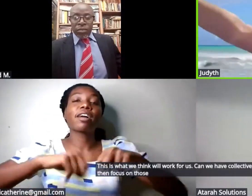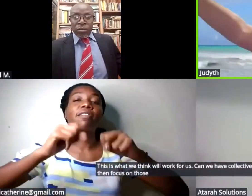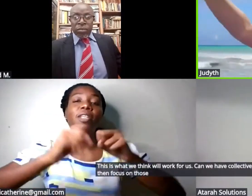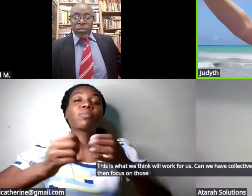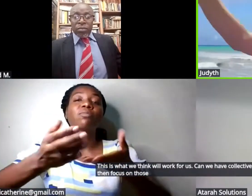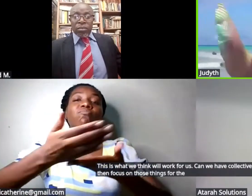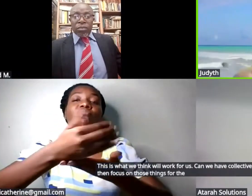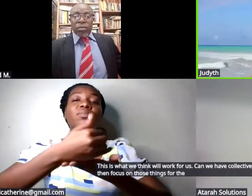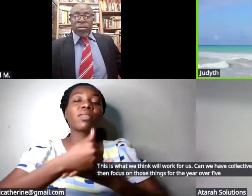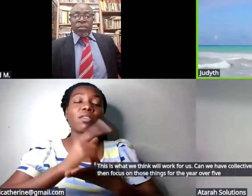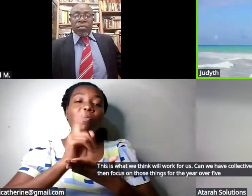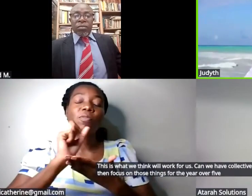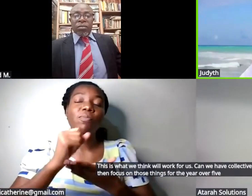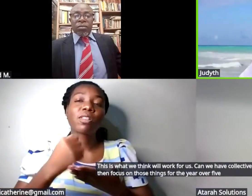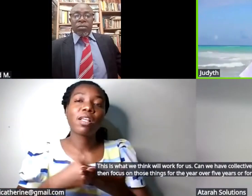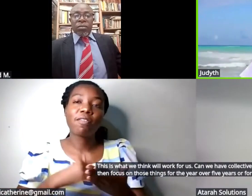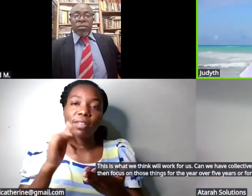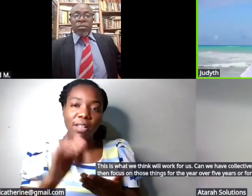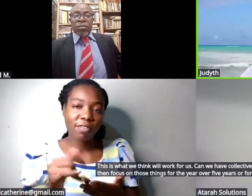or for 5 years or for 10 years?